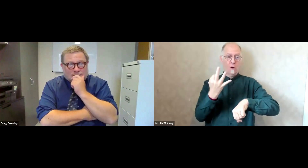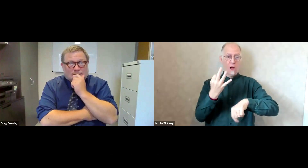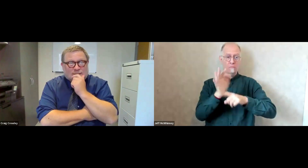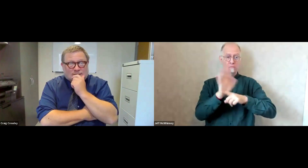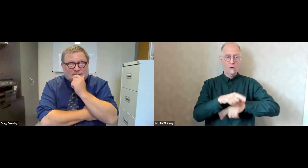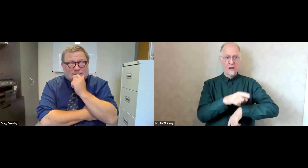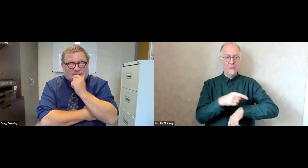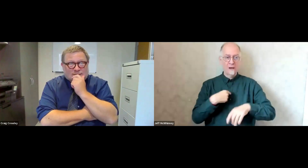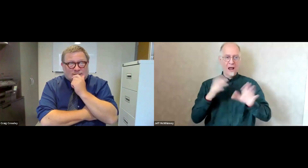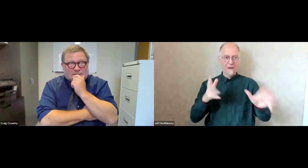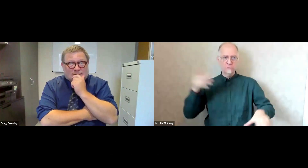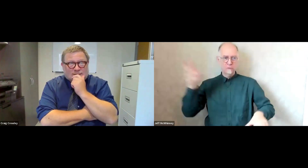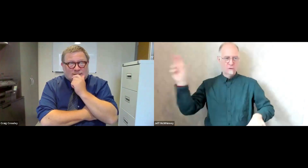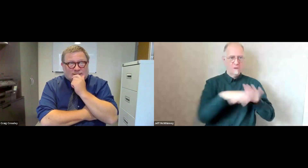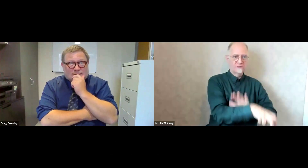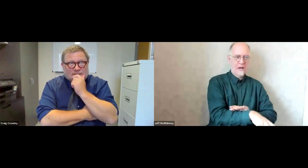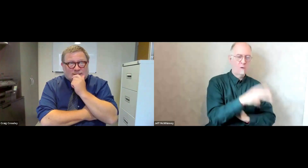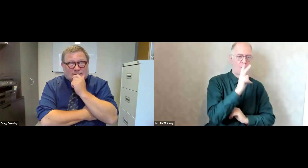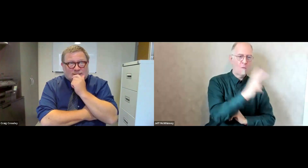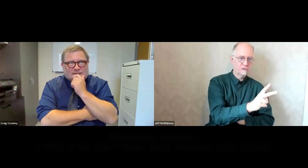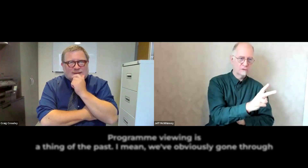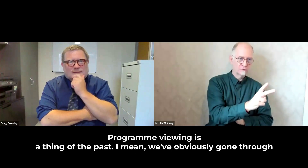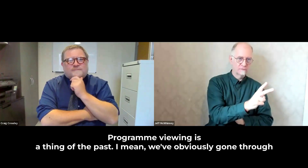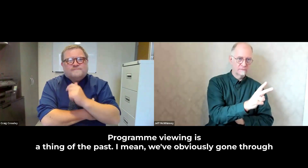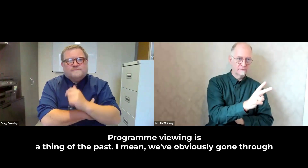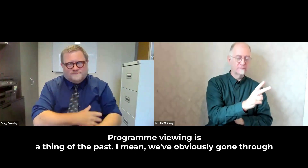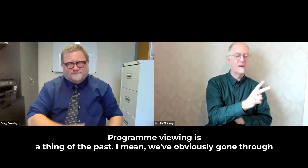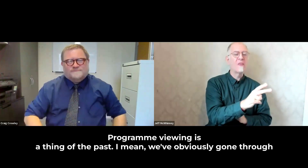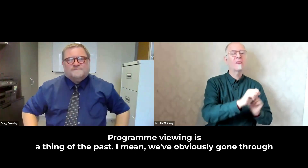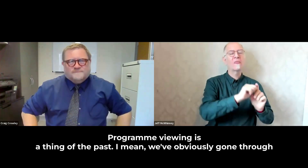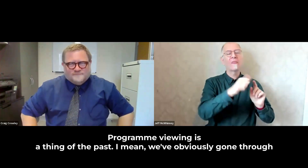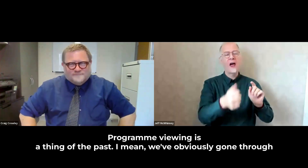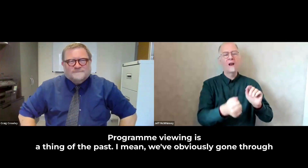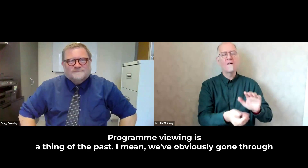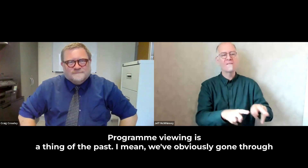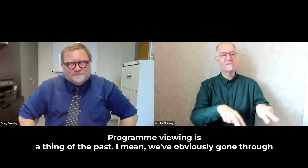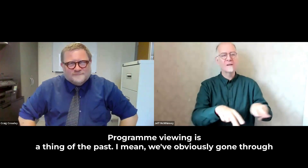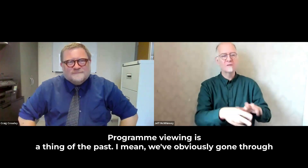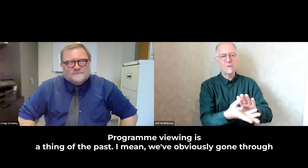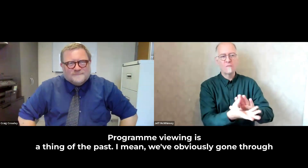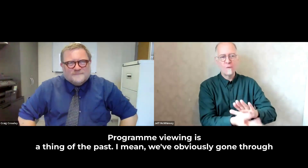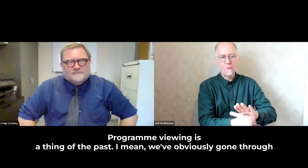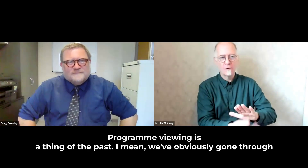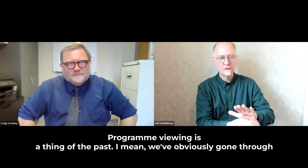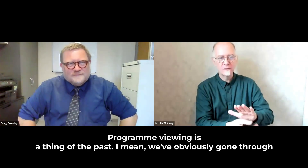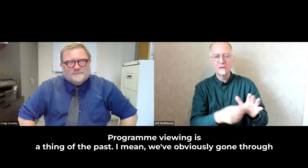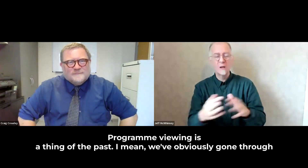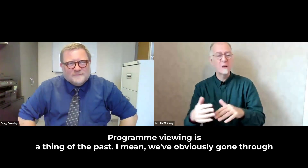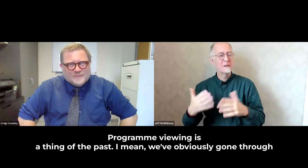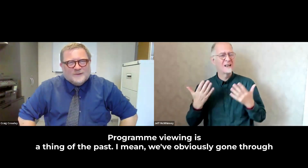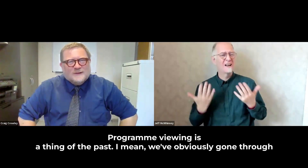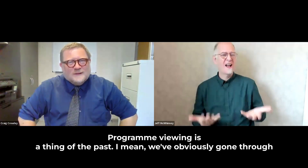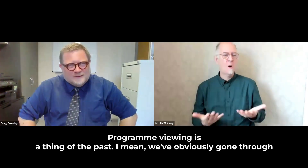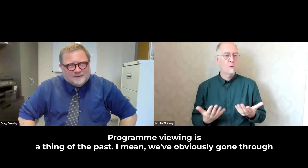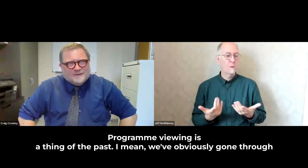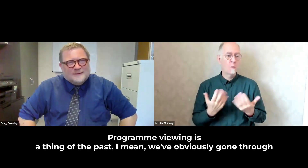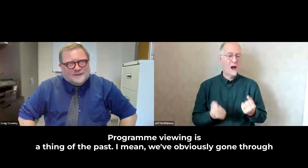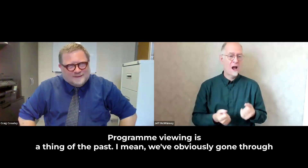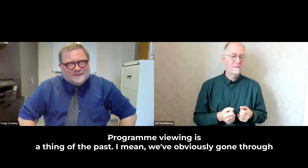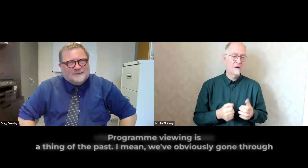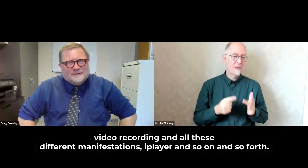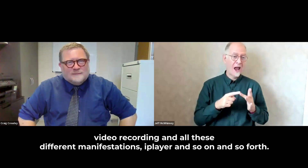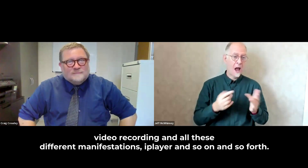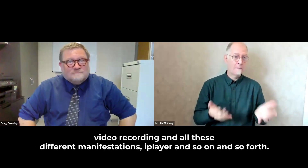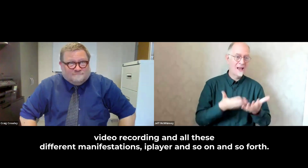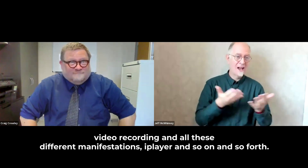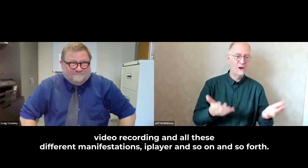changes. You know, we appointment viewing is a thing of the past. I mean, we've obviously